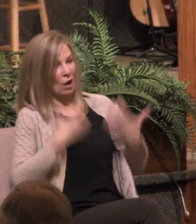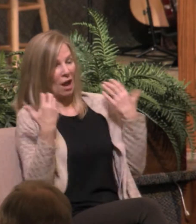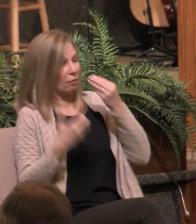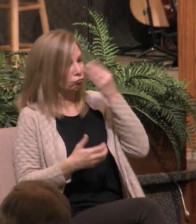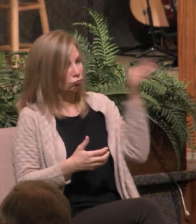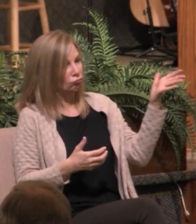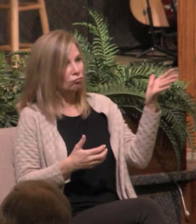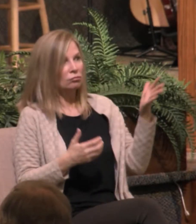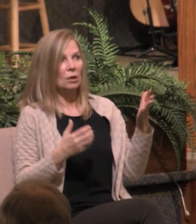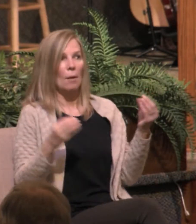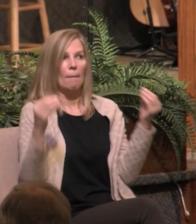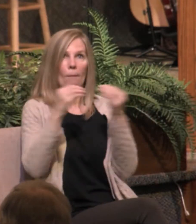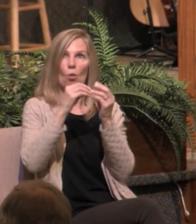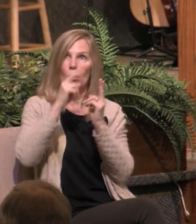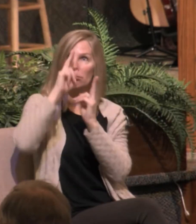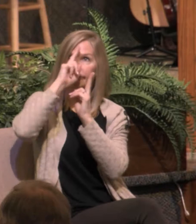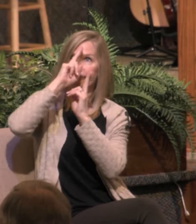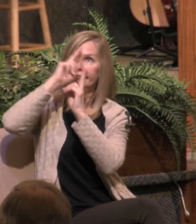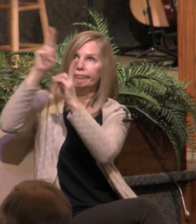is unseen."